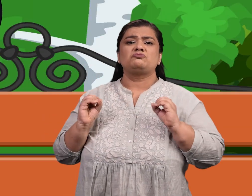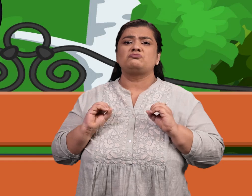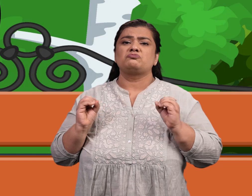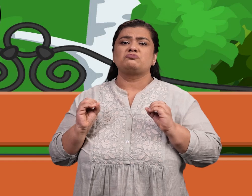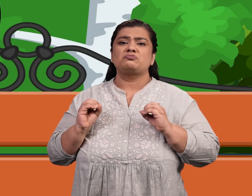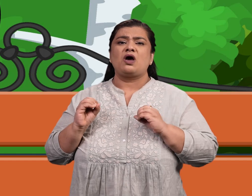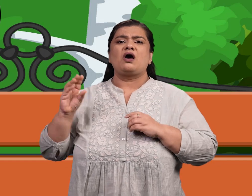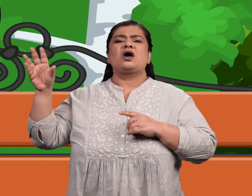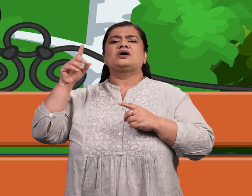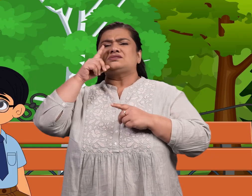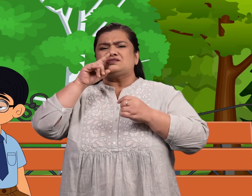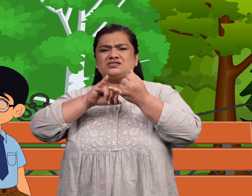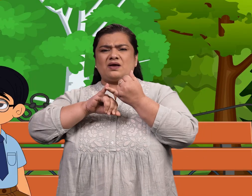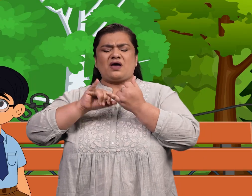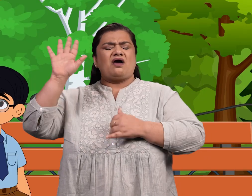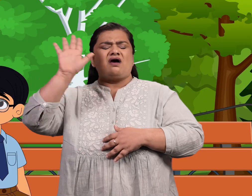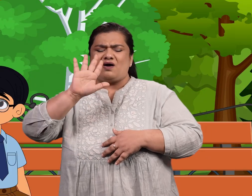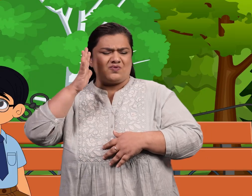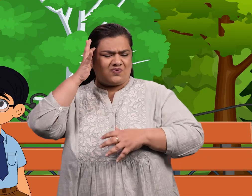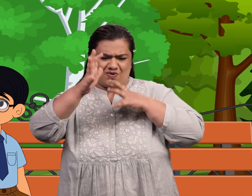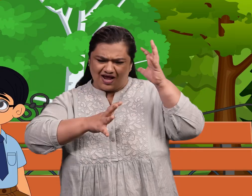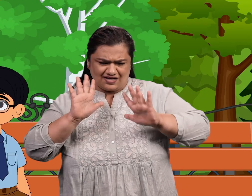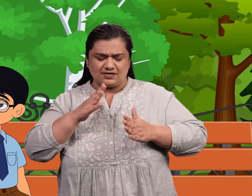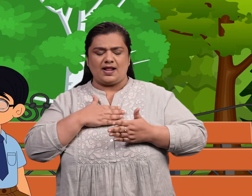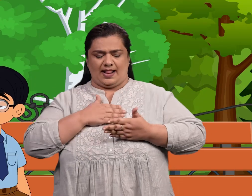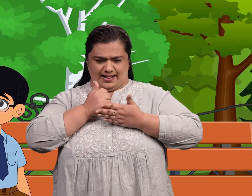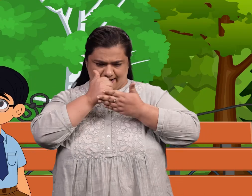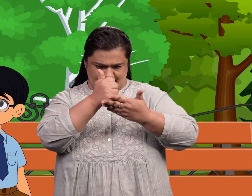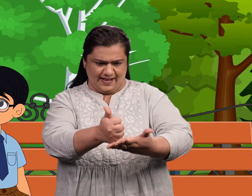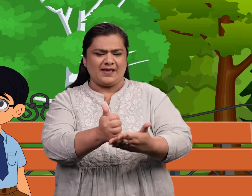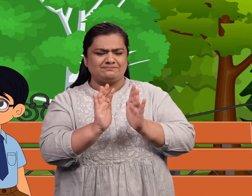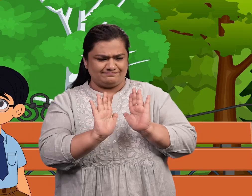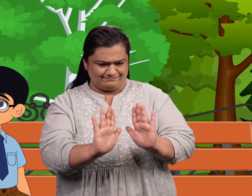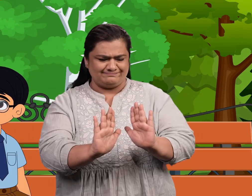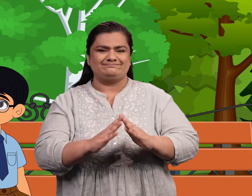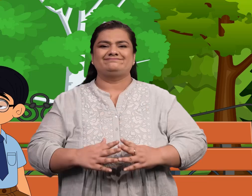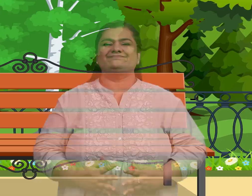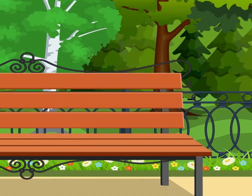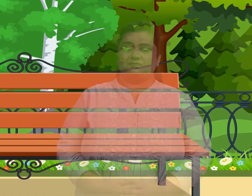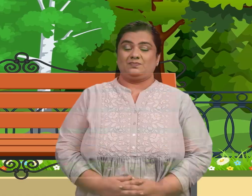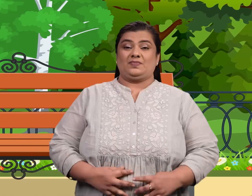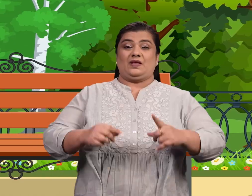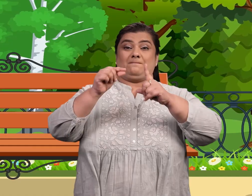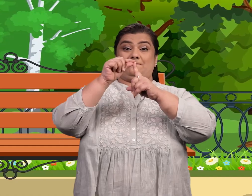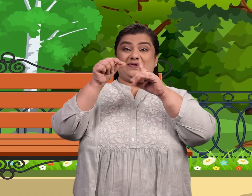"No one wants me on their team." Mrs. Sharma said, "Don't worry, Bharat, I will help you."